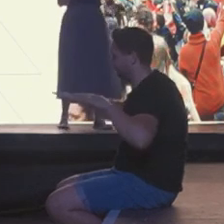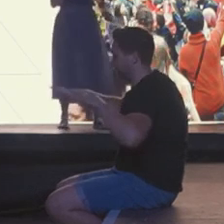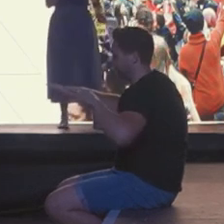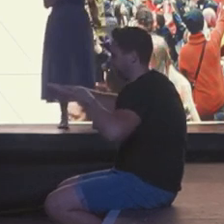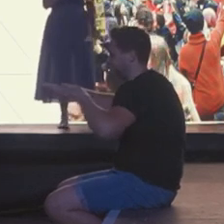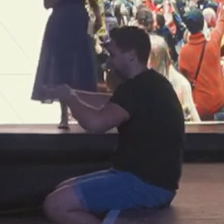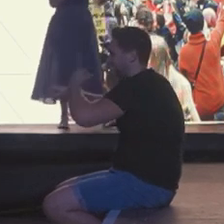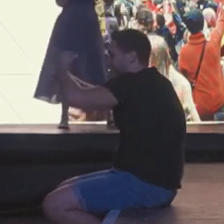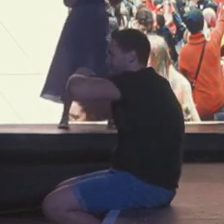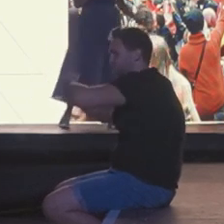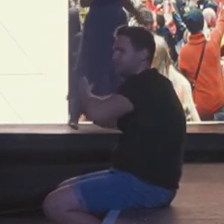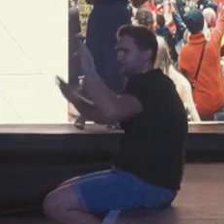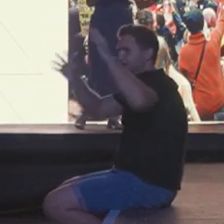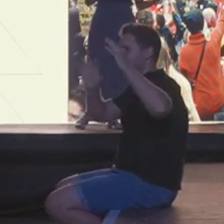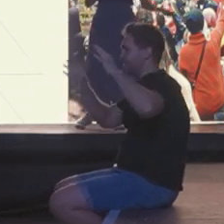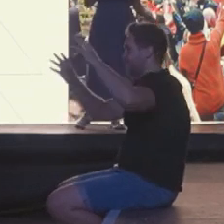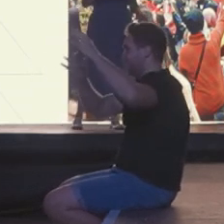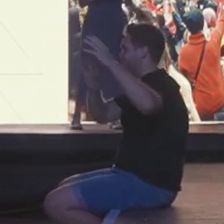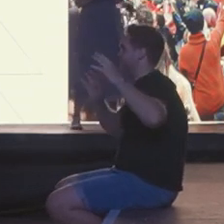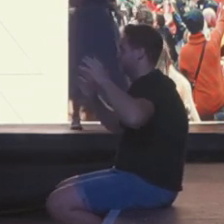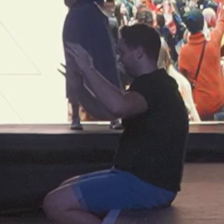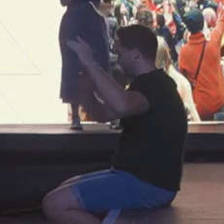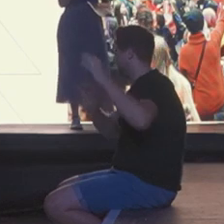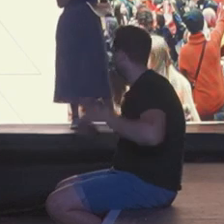going to protest. Yeah.